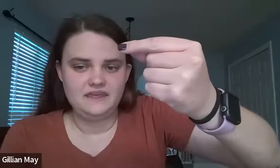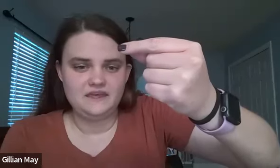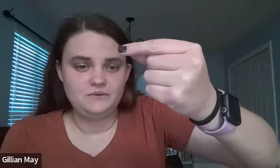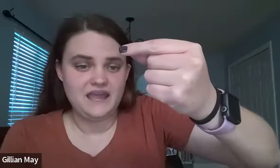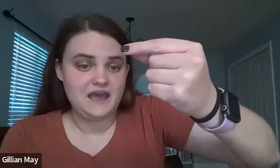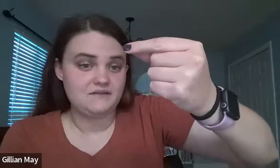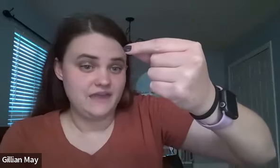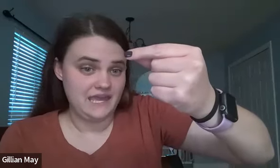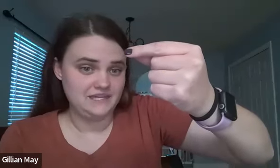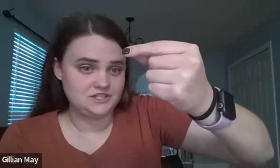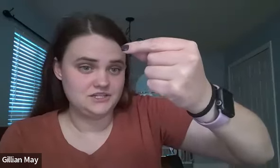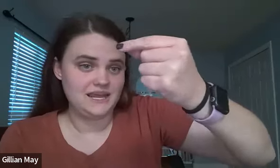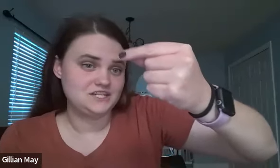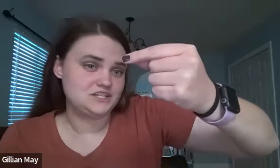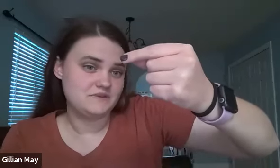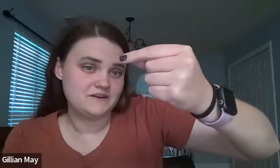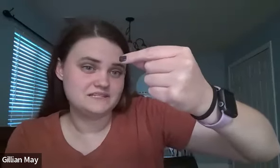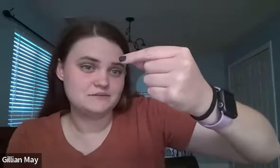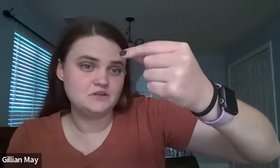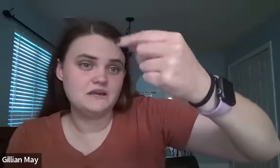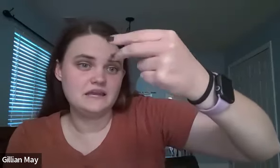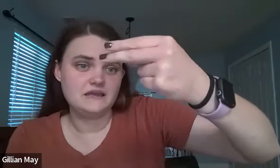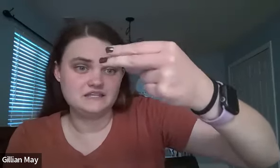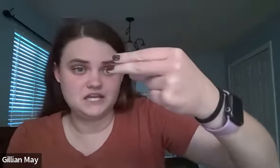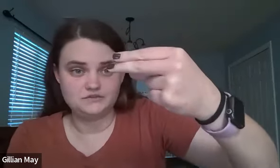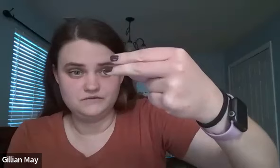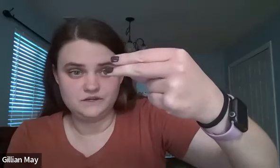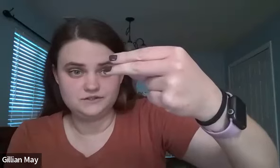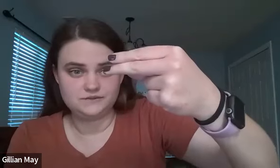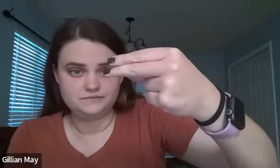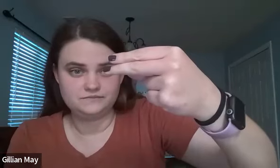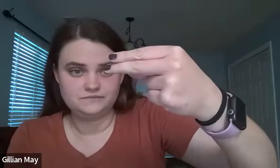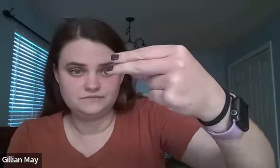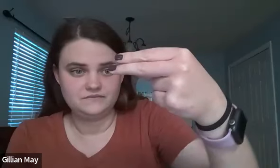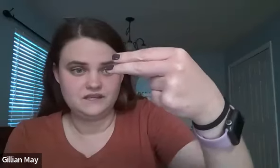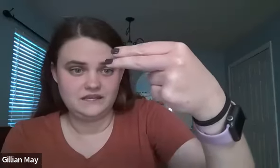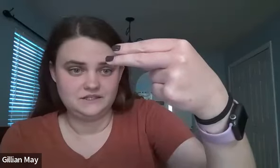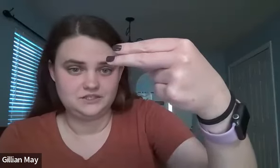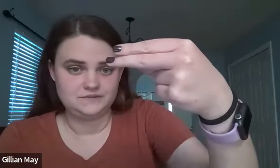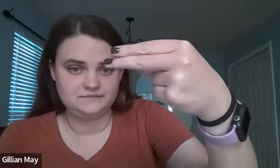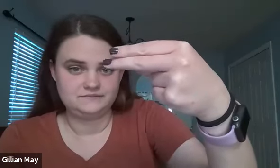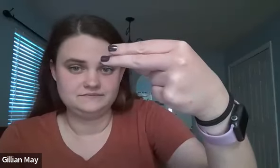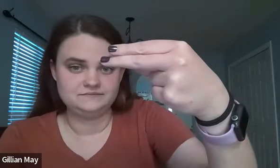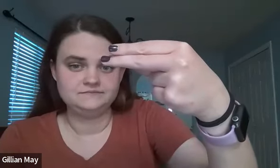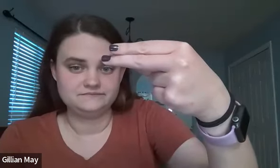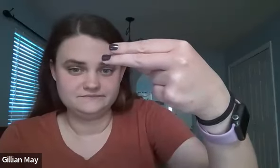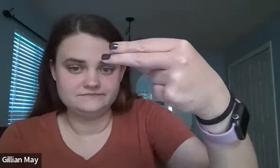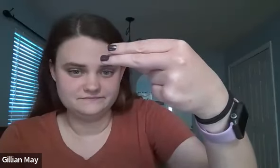Then we have H. H is going to be very similar. It's now two fingers. H. Mm-hmm.